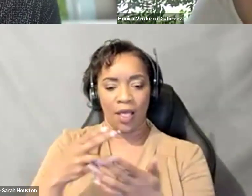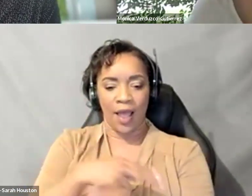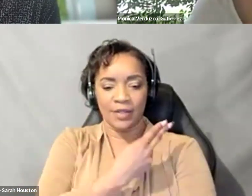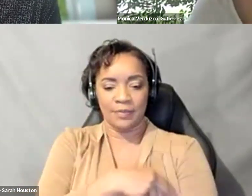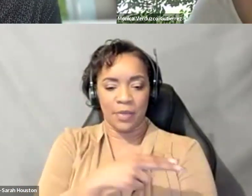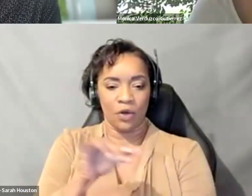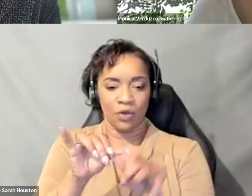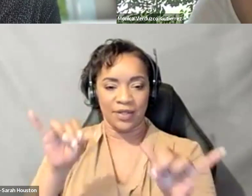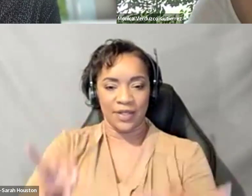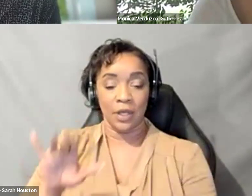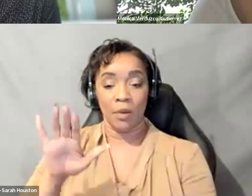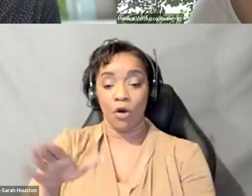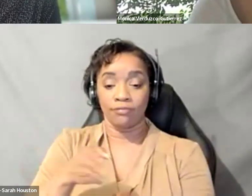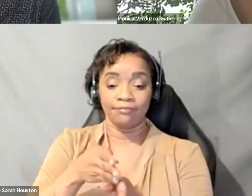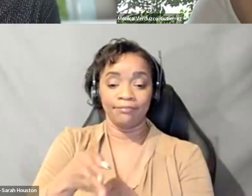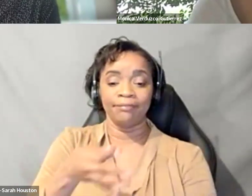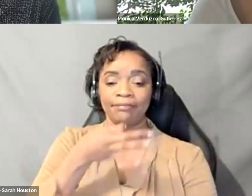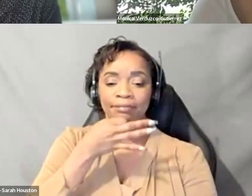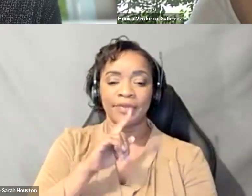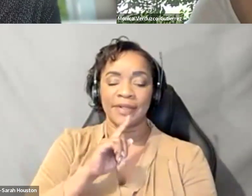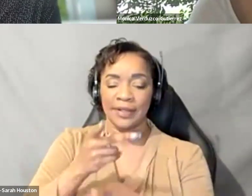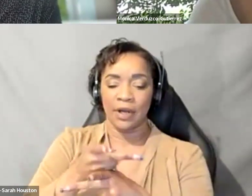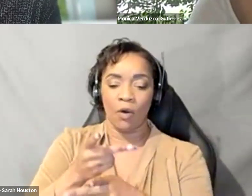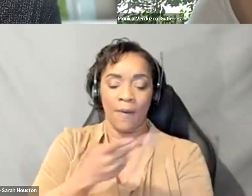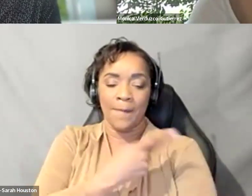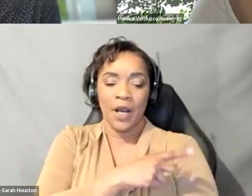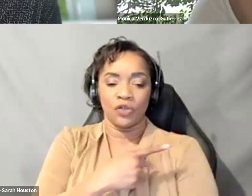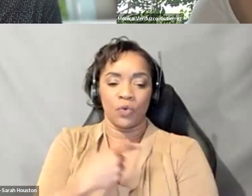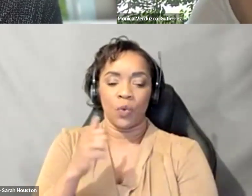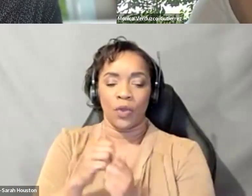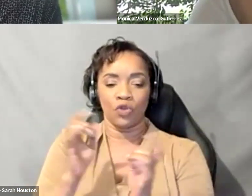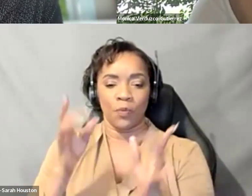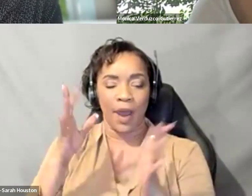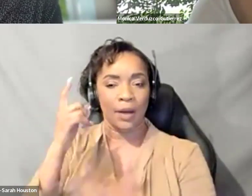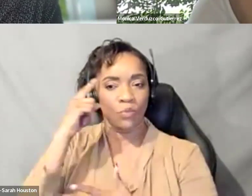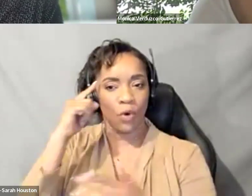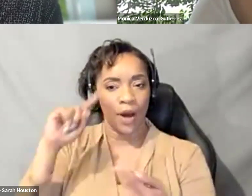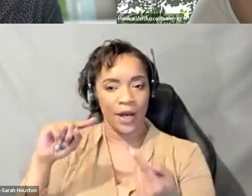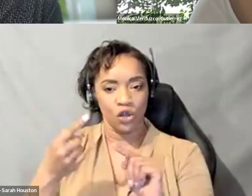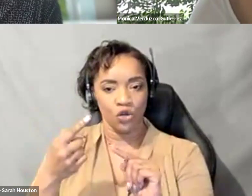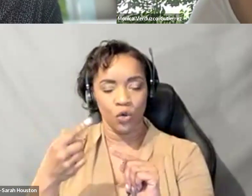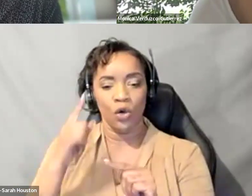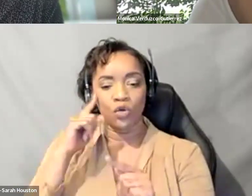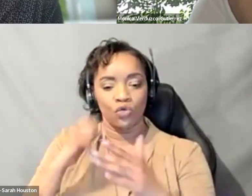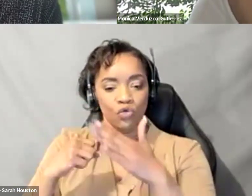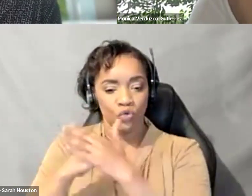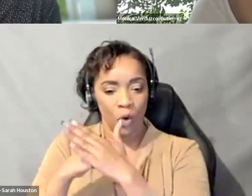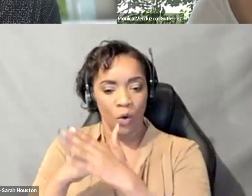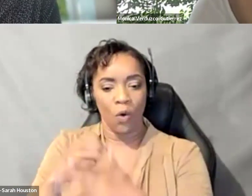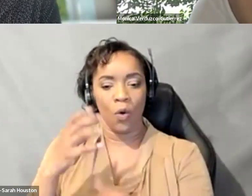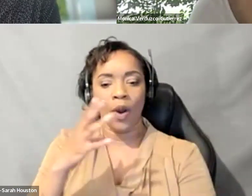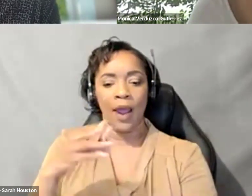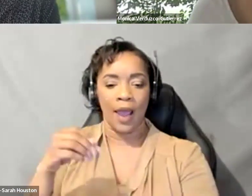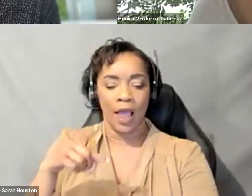clinical expertise is the care of patients with traumatic brain injury, stroke rehabilitation, interventional spasticity management, and long